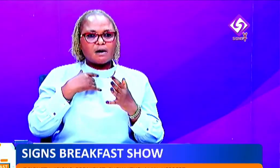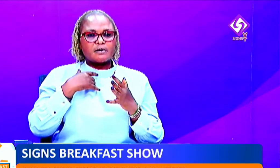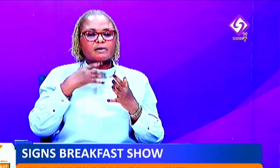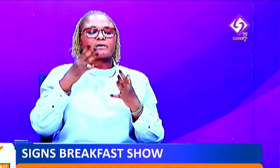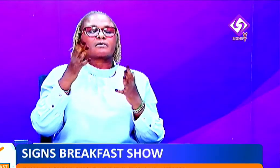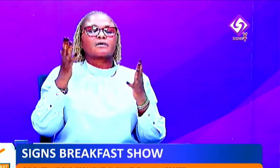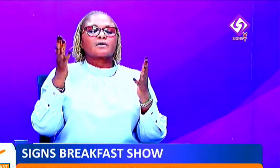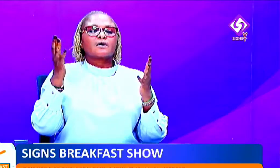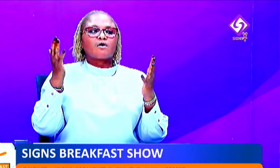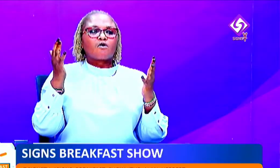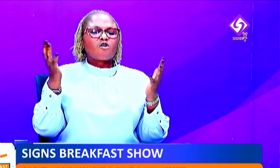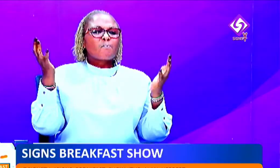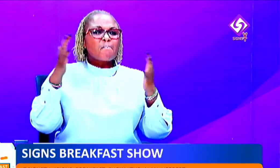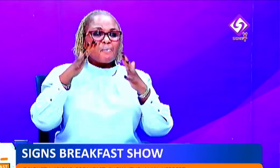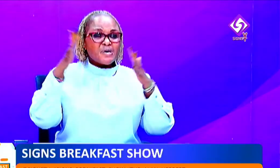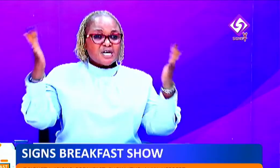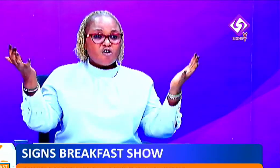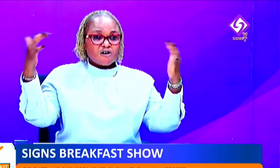in 2021